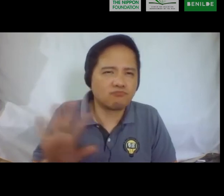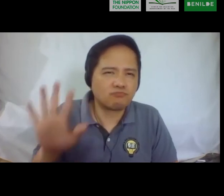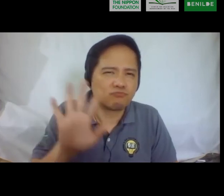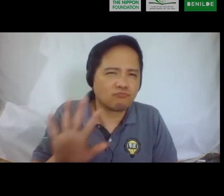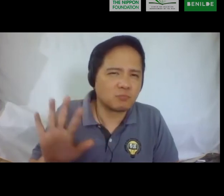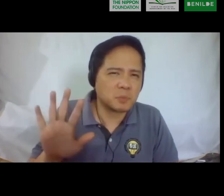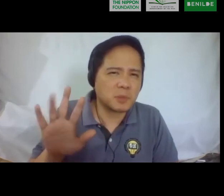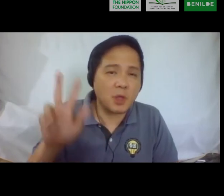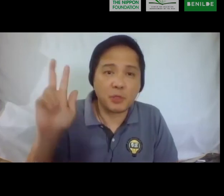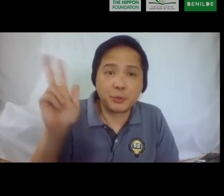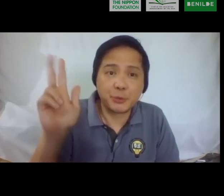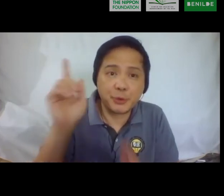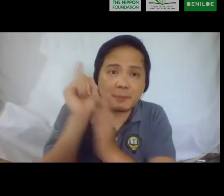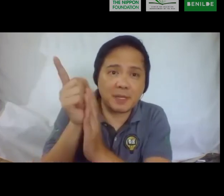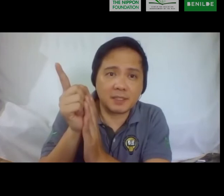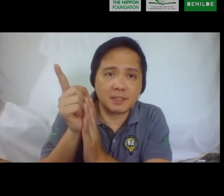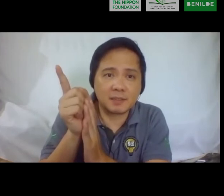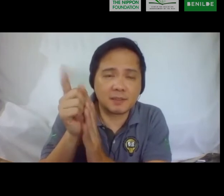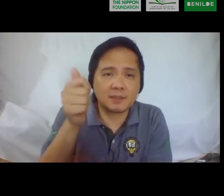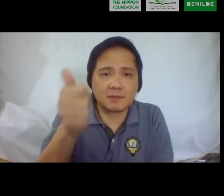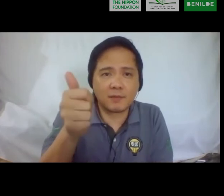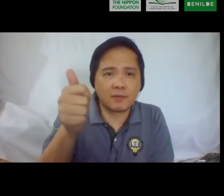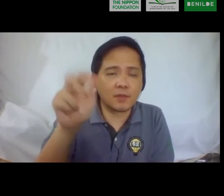let's take 30 minutes to,